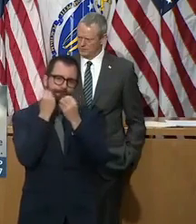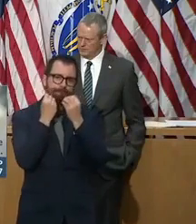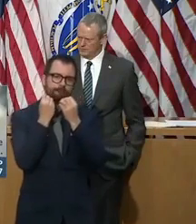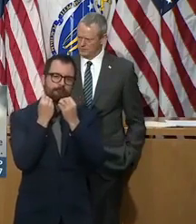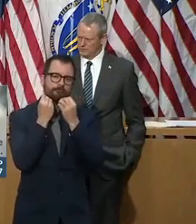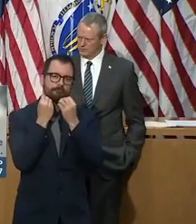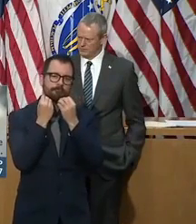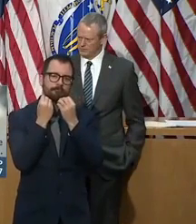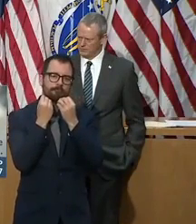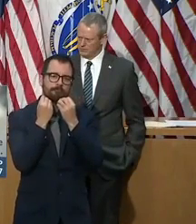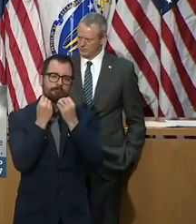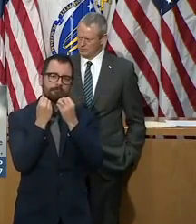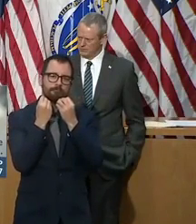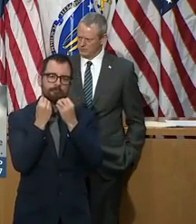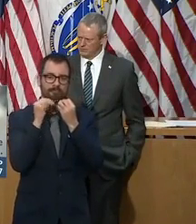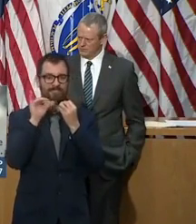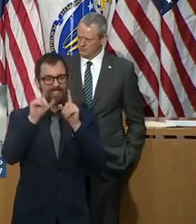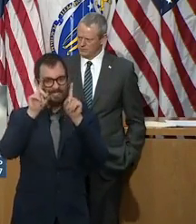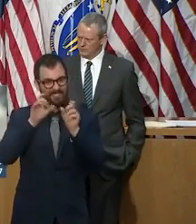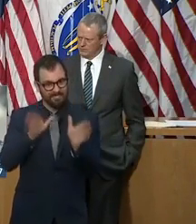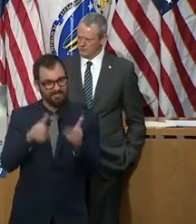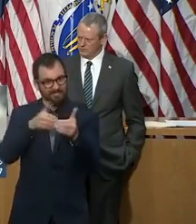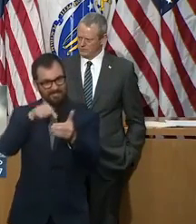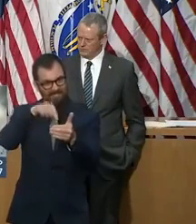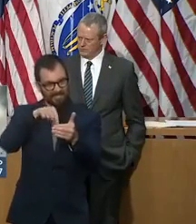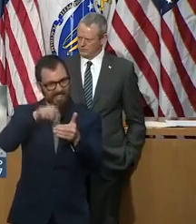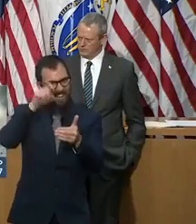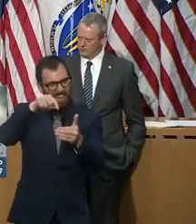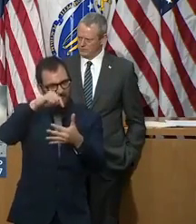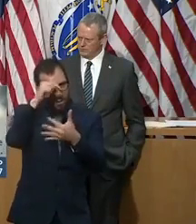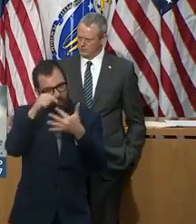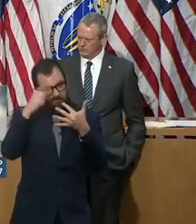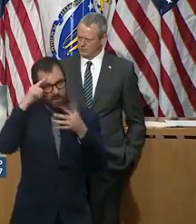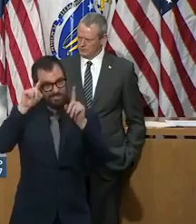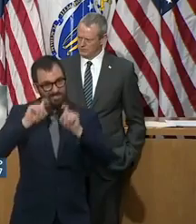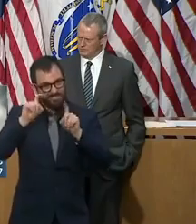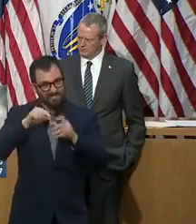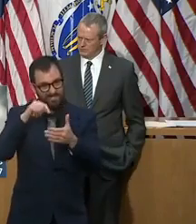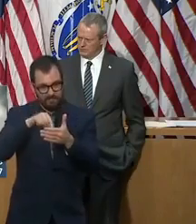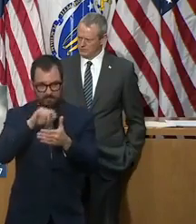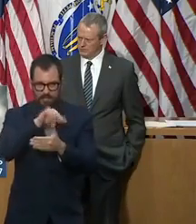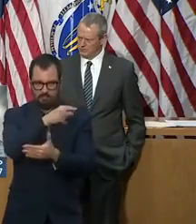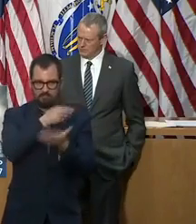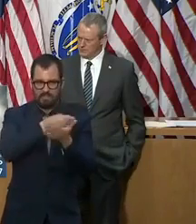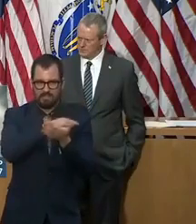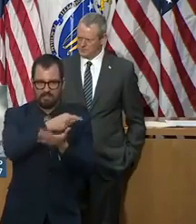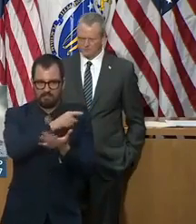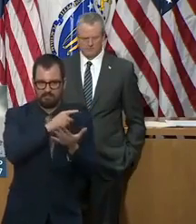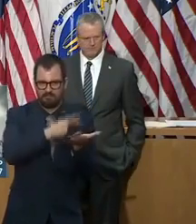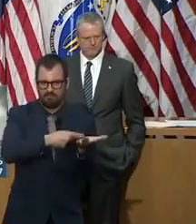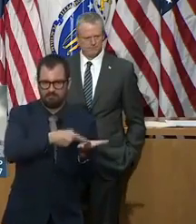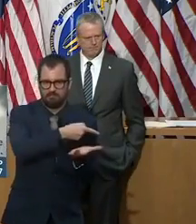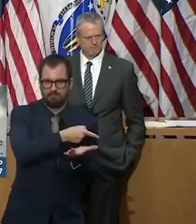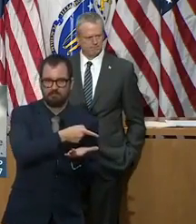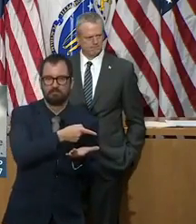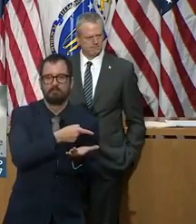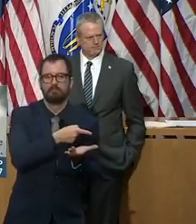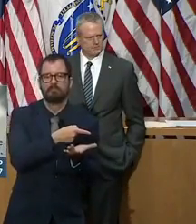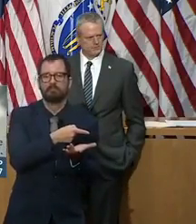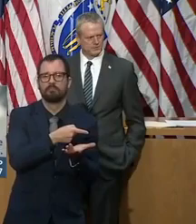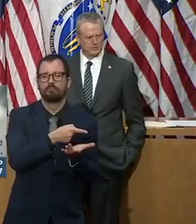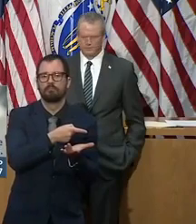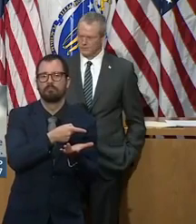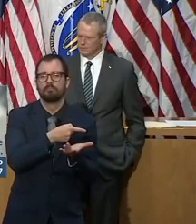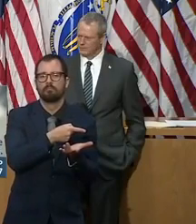out to nursing homes. But given the experience that we have a lot of confidence in the National Guard's ability to test.